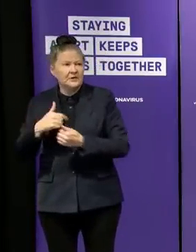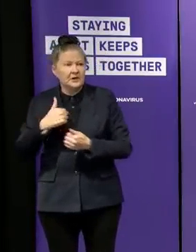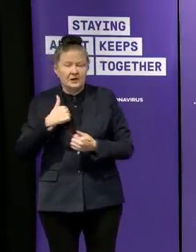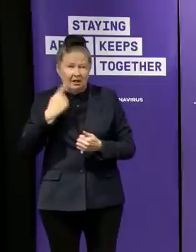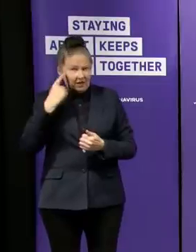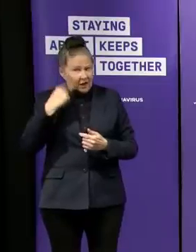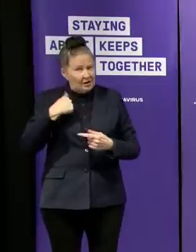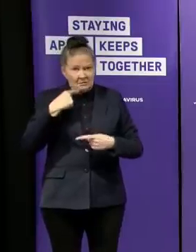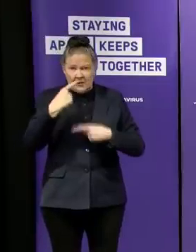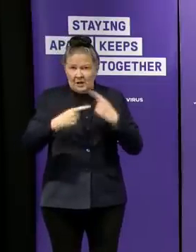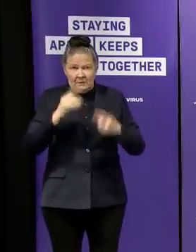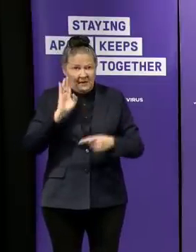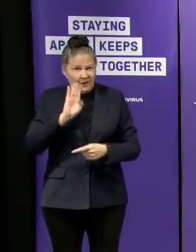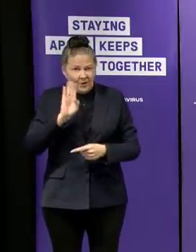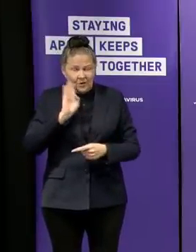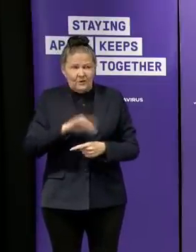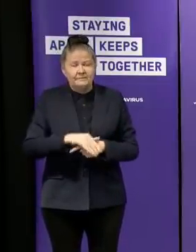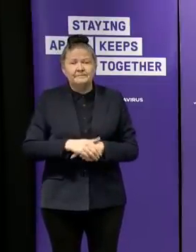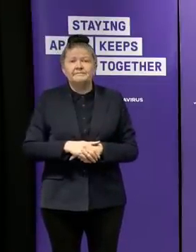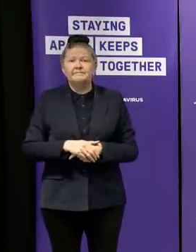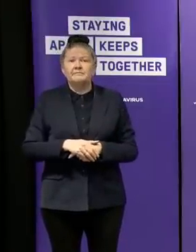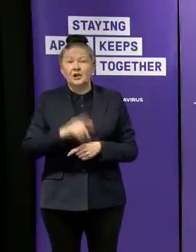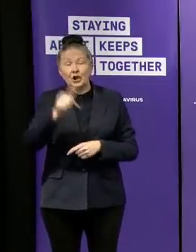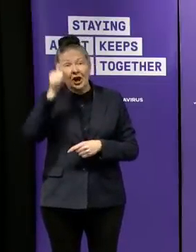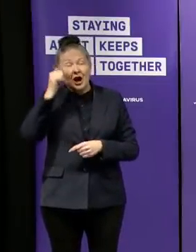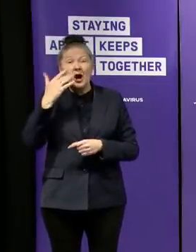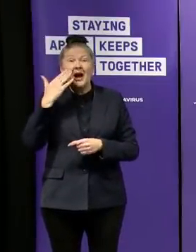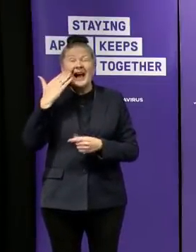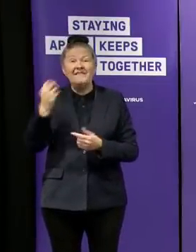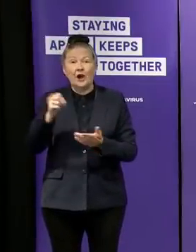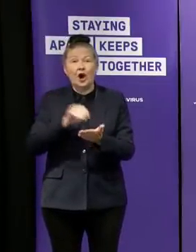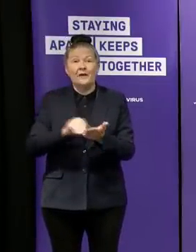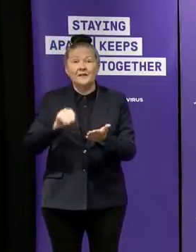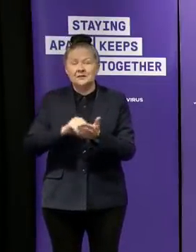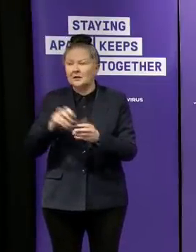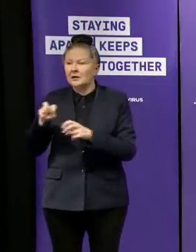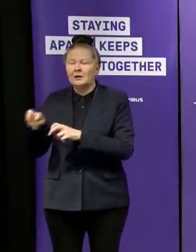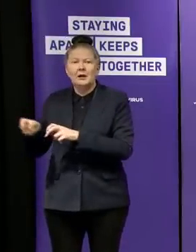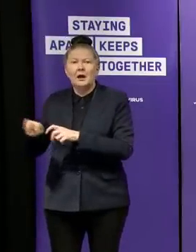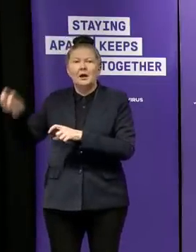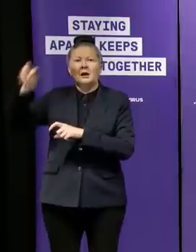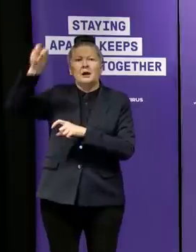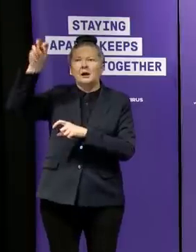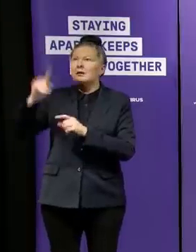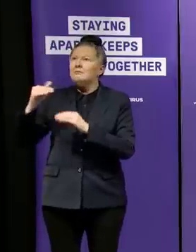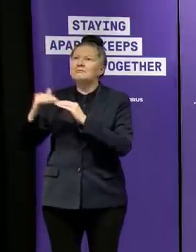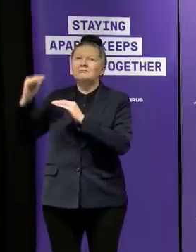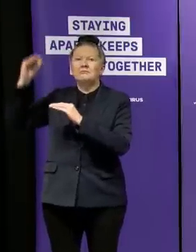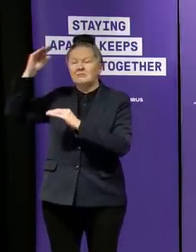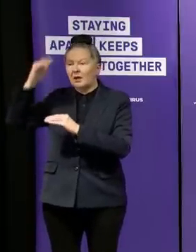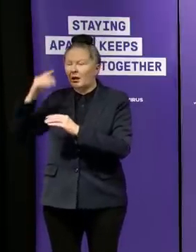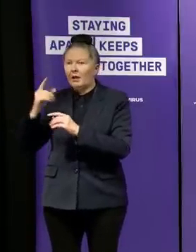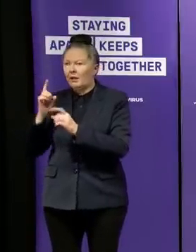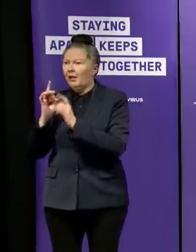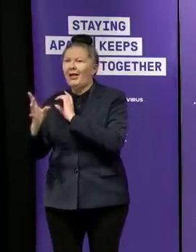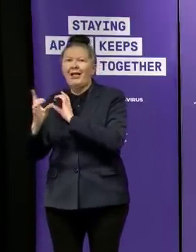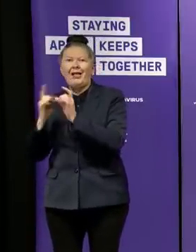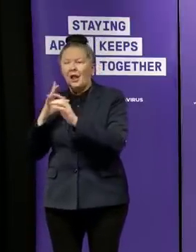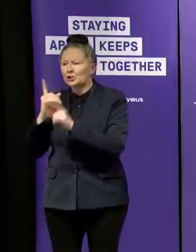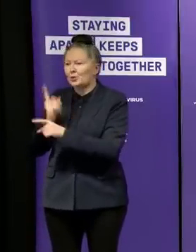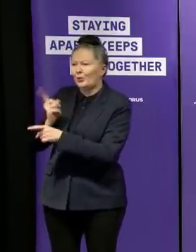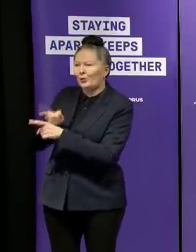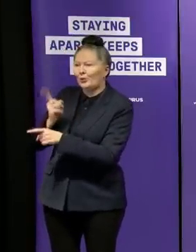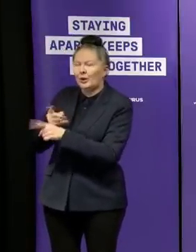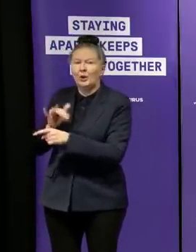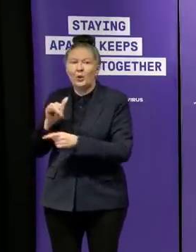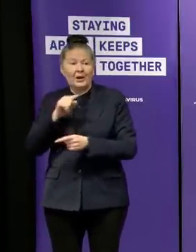before, I think, whether it's people congregating in stairwells, people lift wells, tea rooms, all of that sort of stuff, plus,